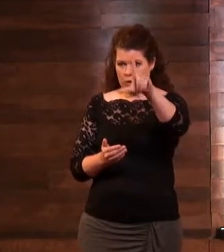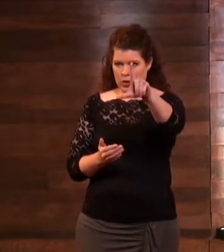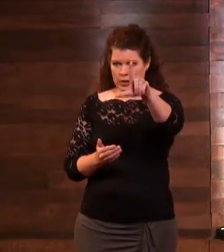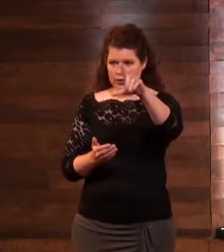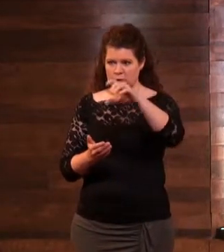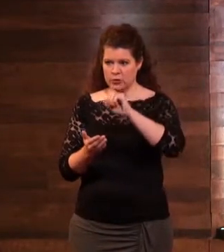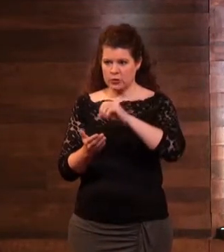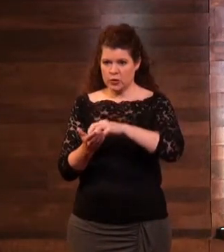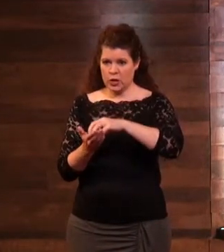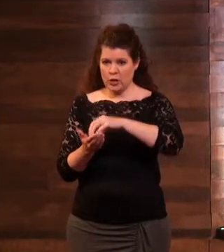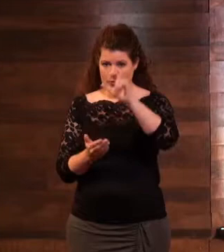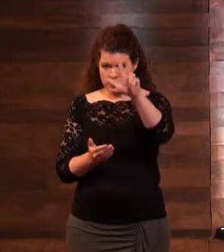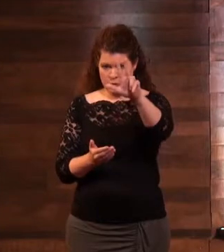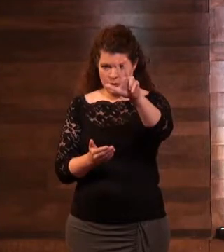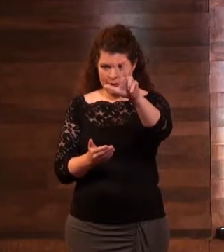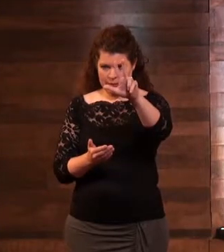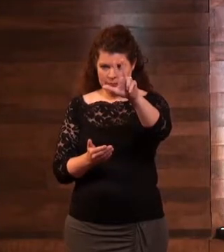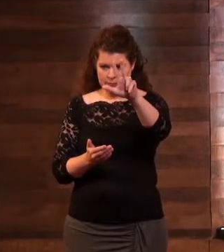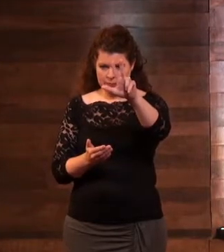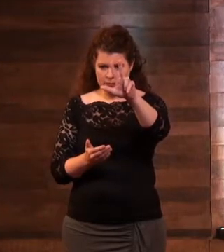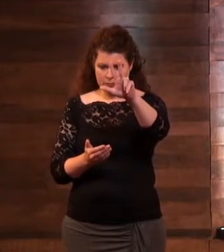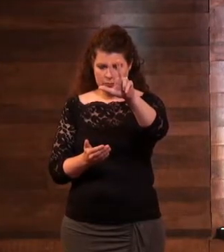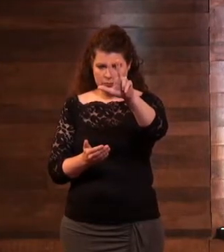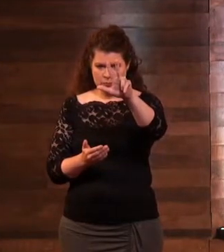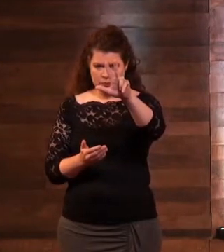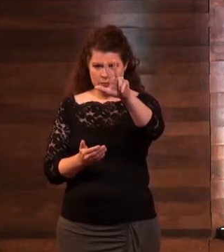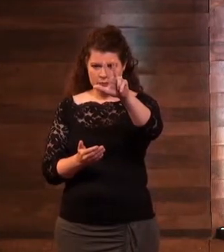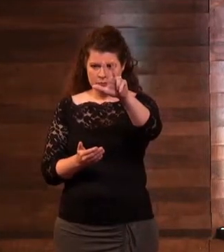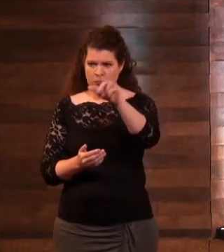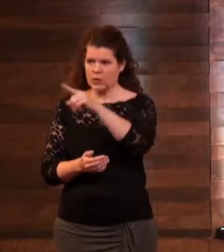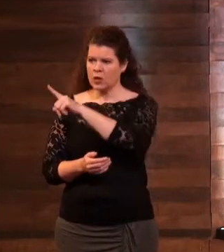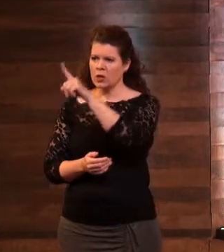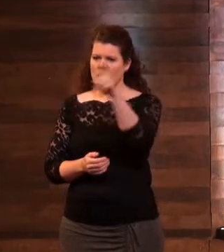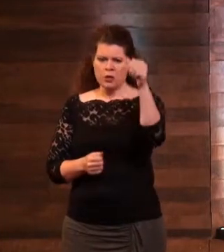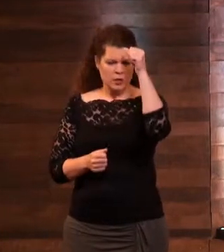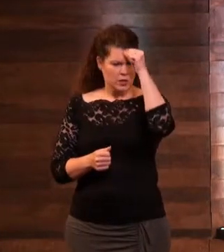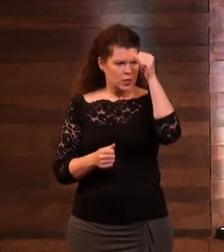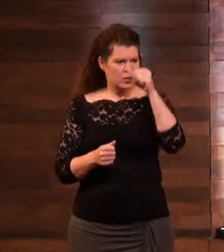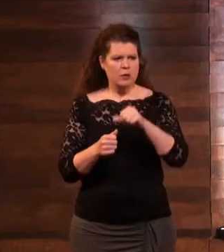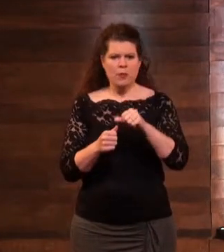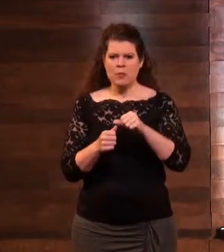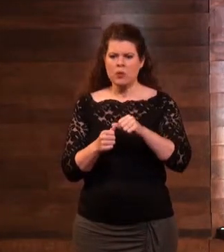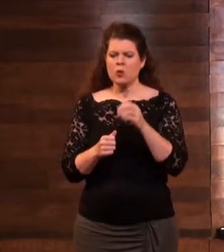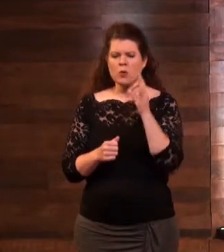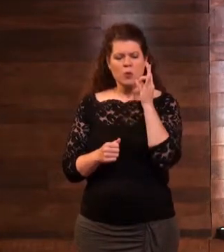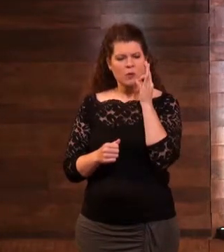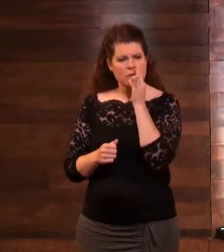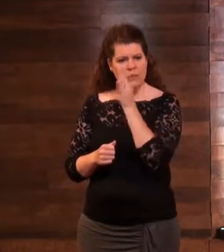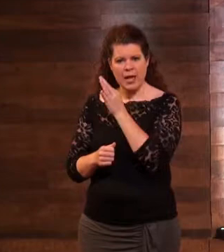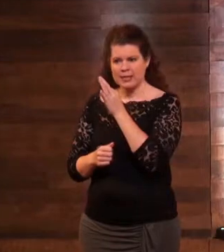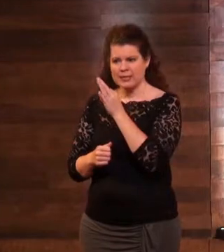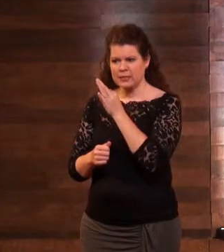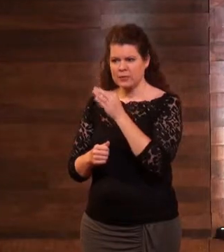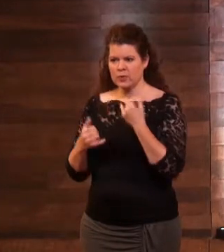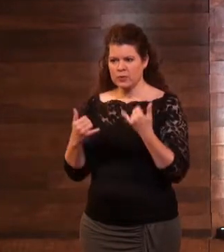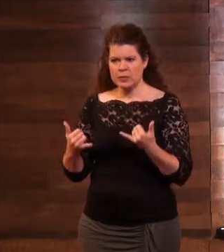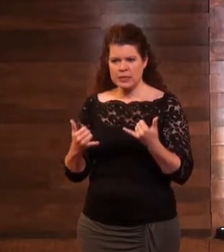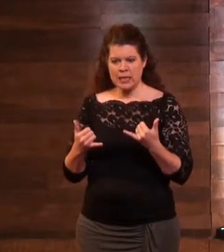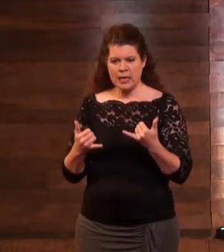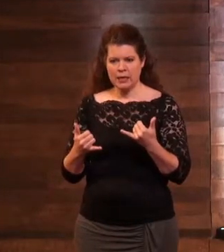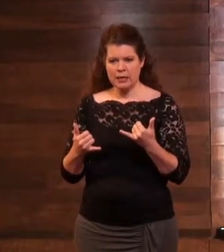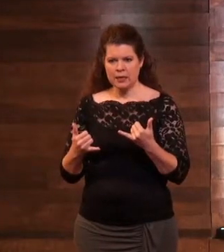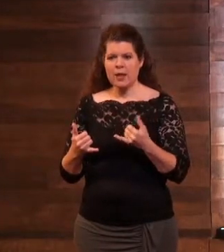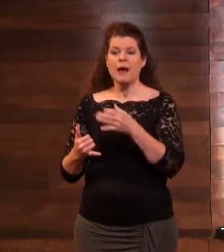Philippians, Colossians. You can get there. Who remembers what we're supposed to be fasting on today in our 40 days of prayer and fasting?